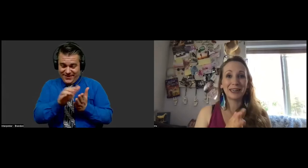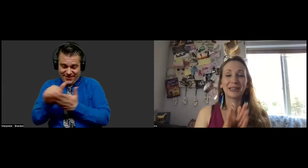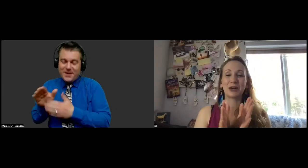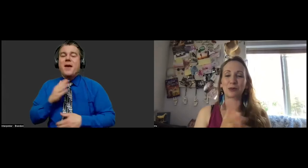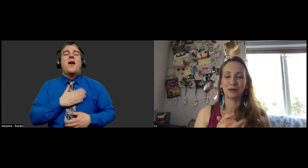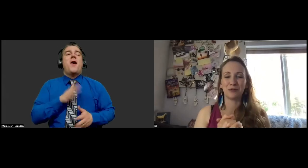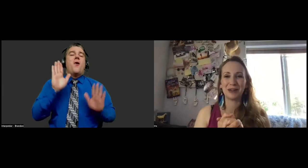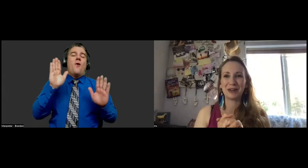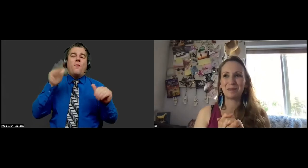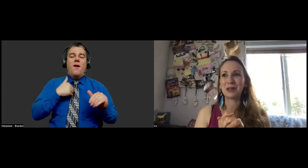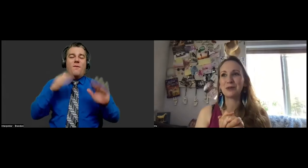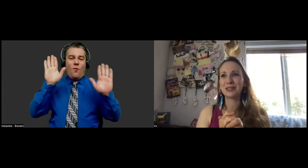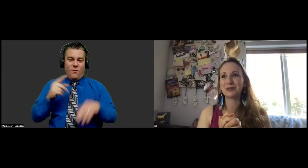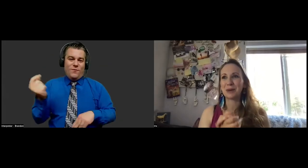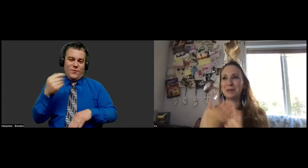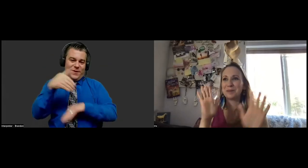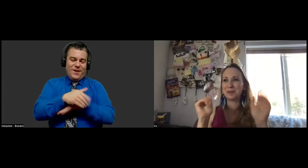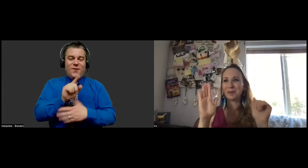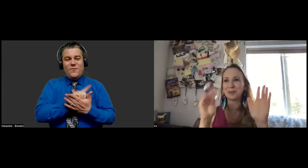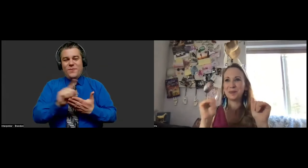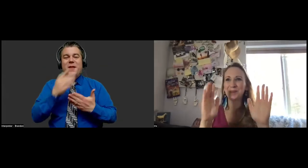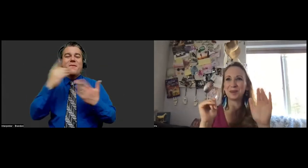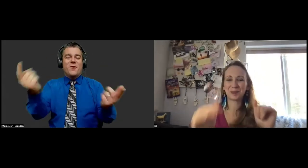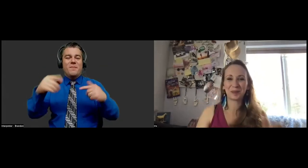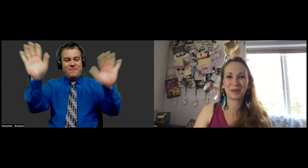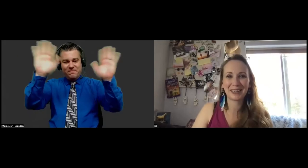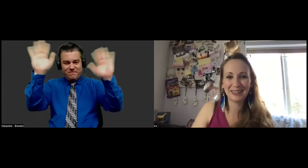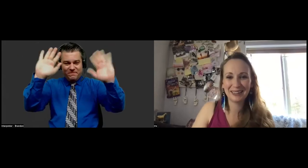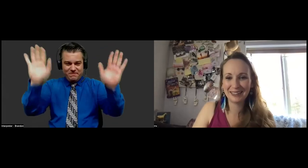Tuesday night and a wonderful week. Thank you guys for coming.